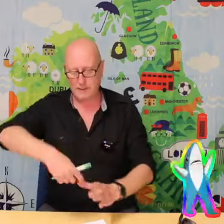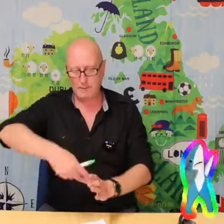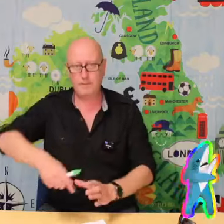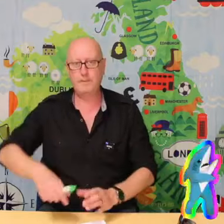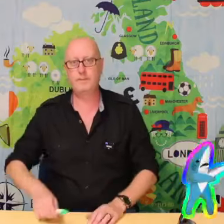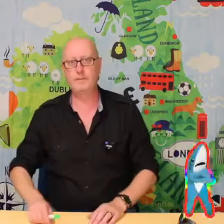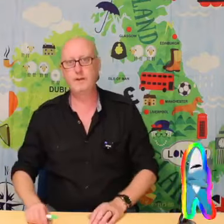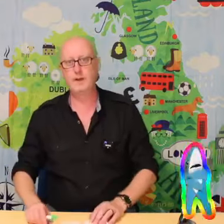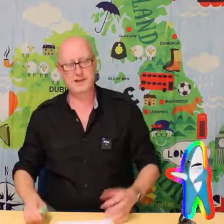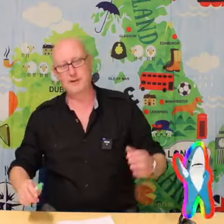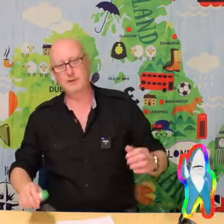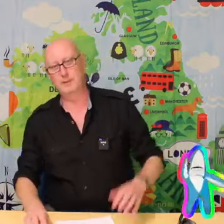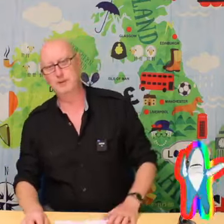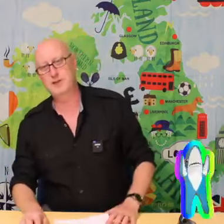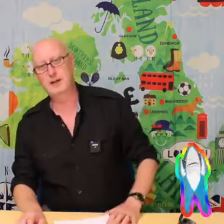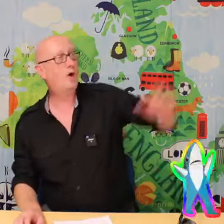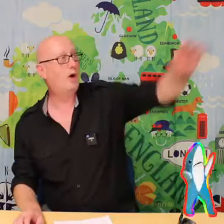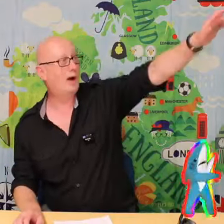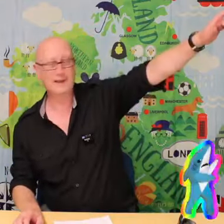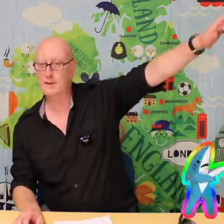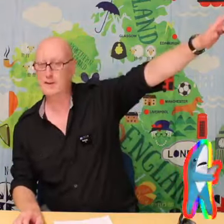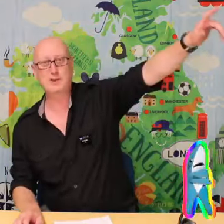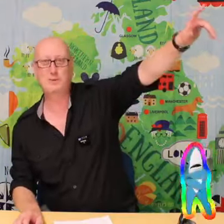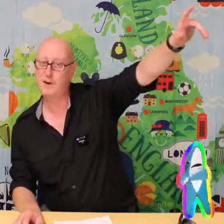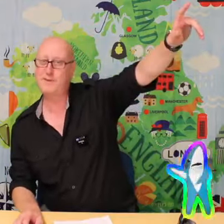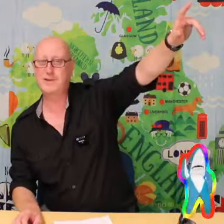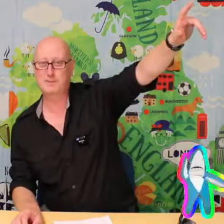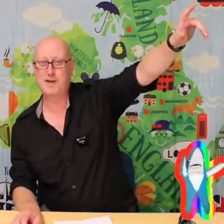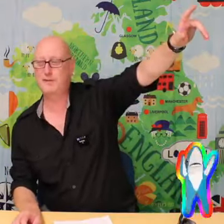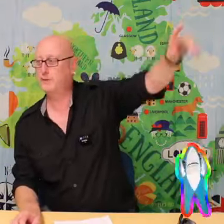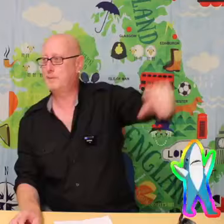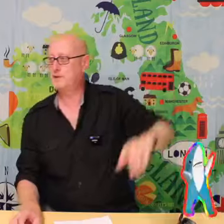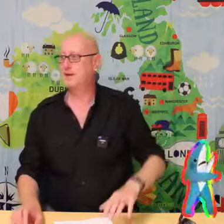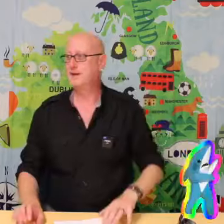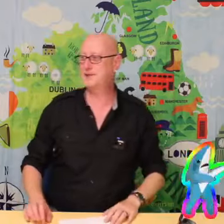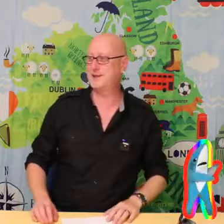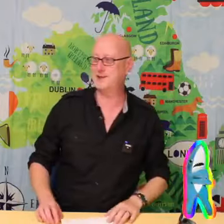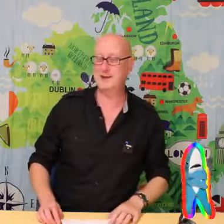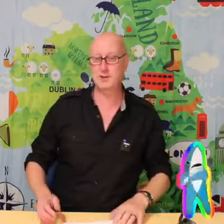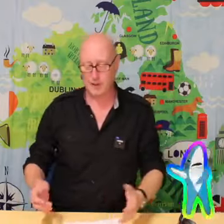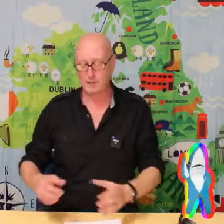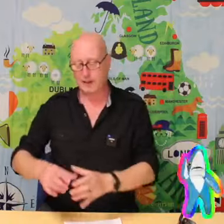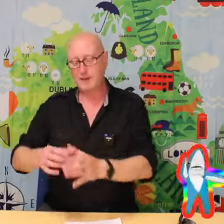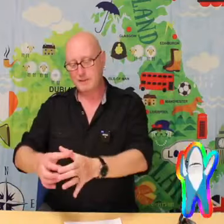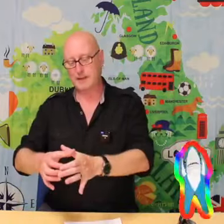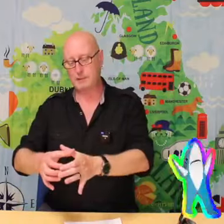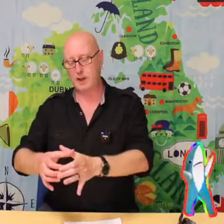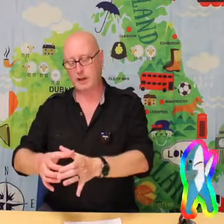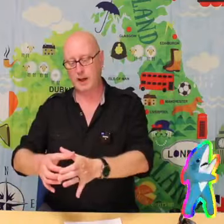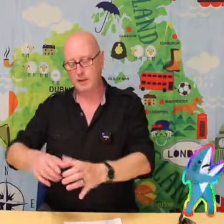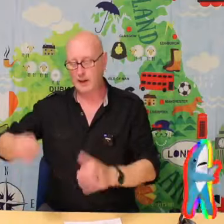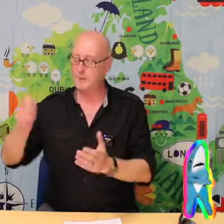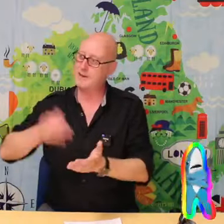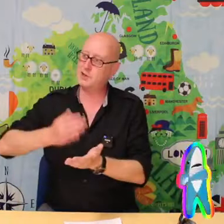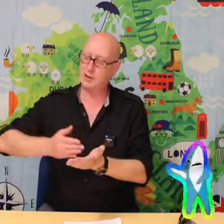had a bun? I didn't have any buns. No, I had some perfectly good wraps to use up. No, Mickey Burger, and I made a sauce